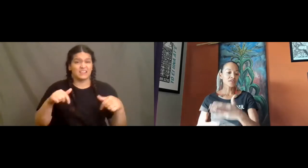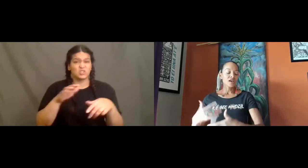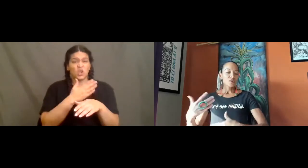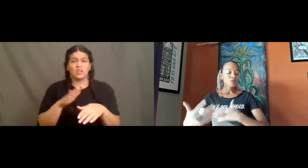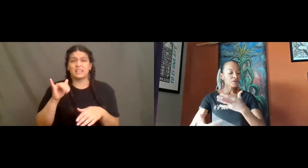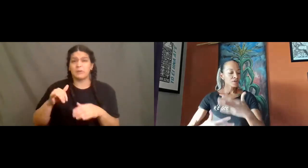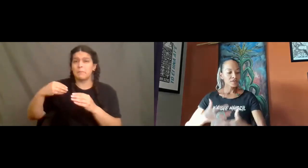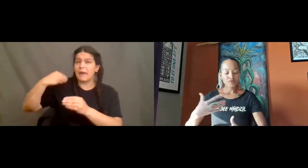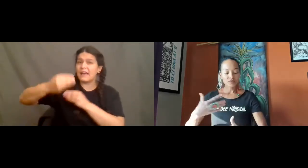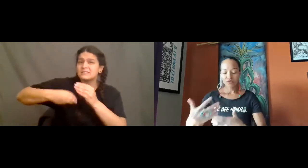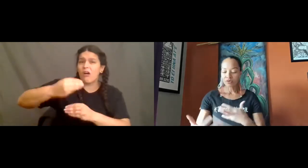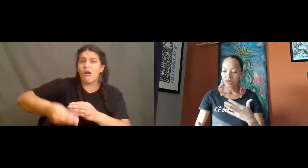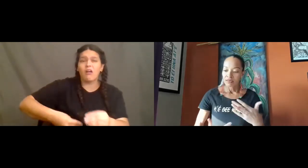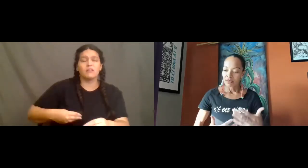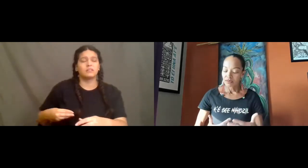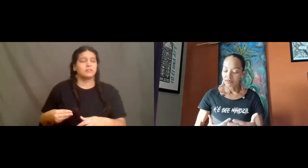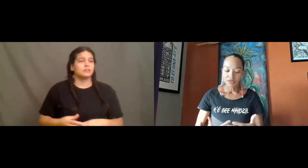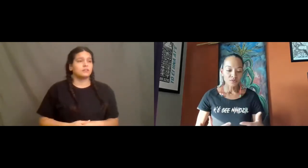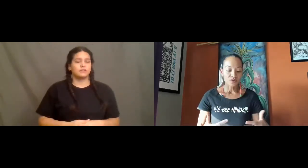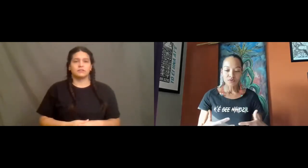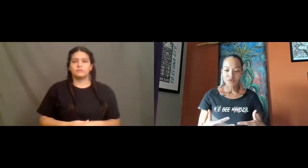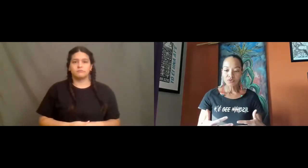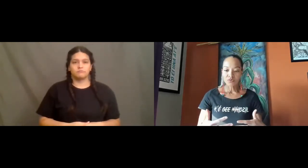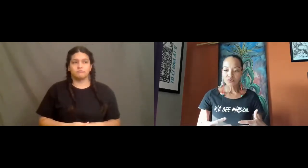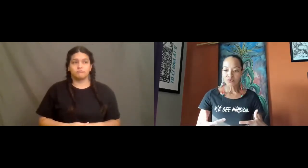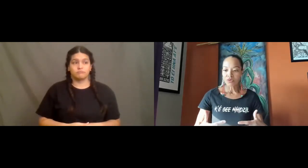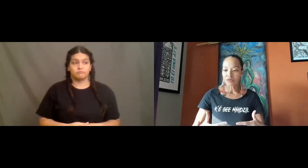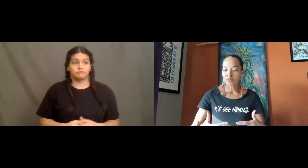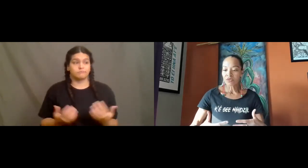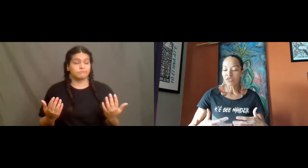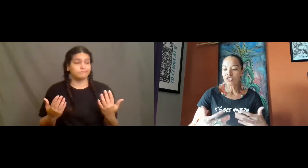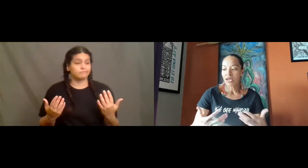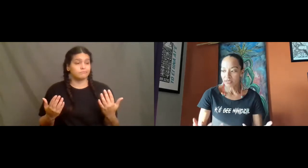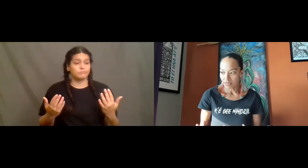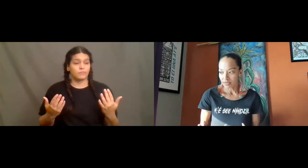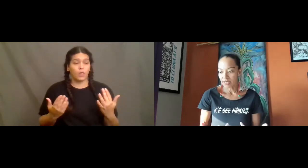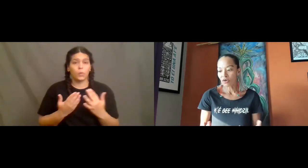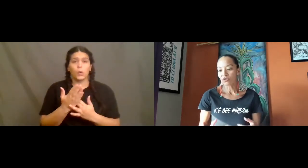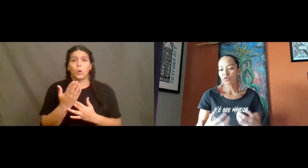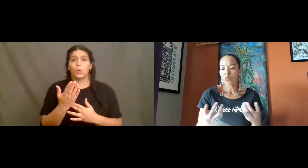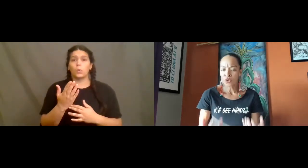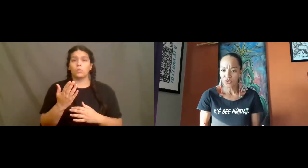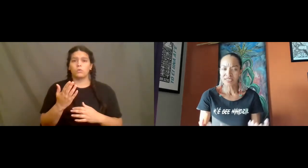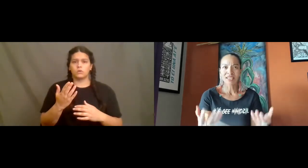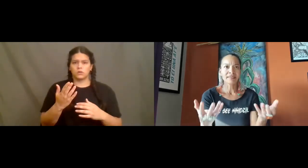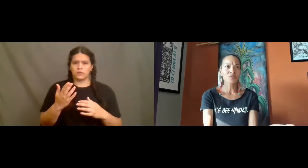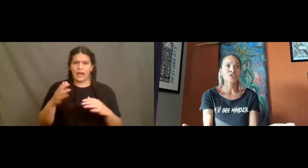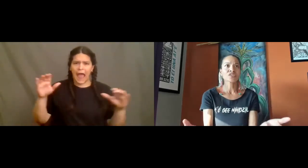generations. Whether it's through the, you know, through the chanting itself, or the